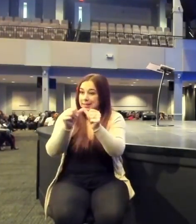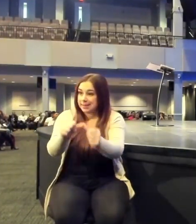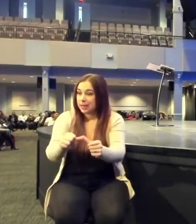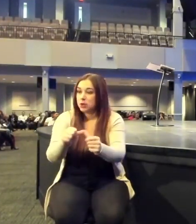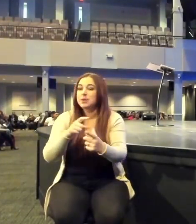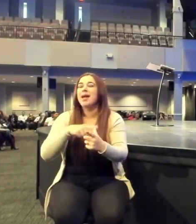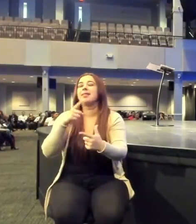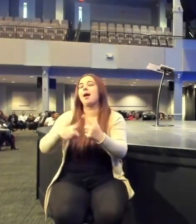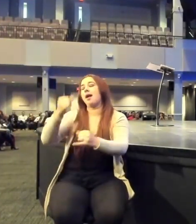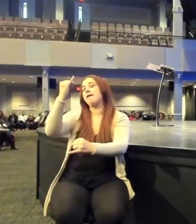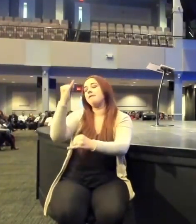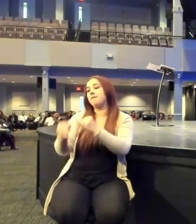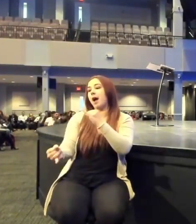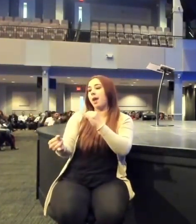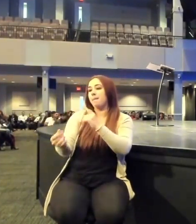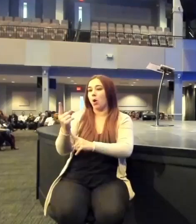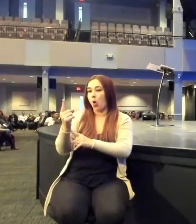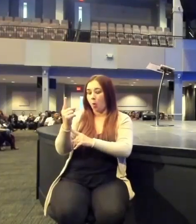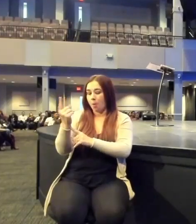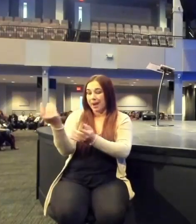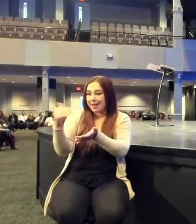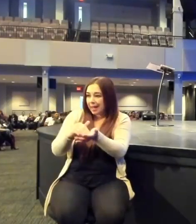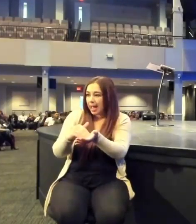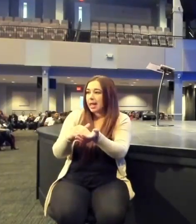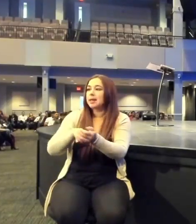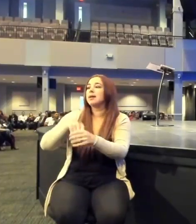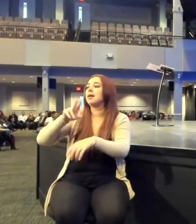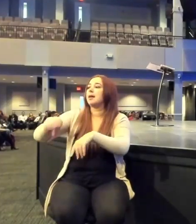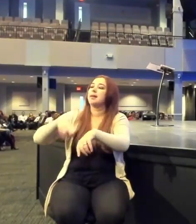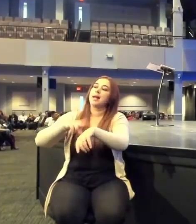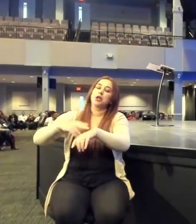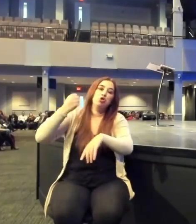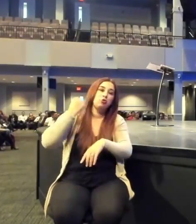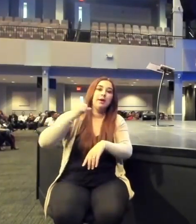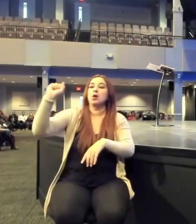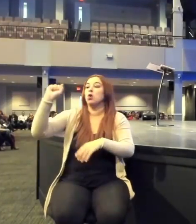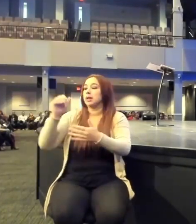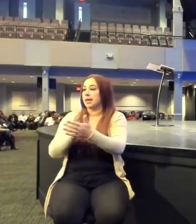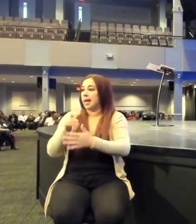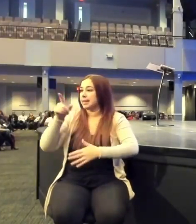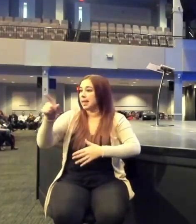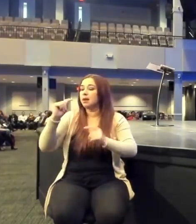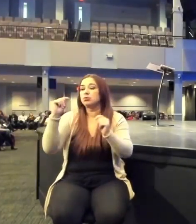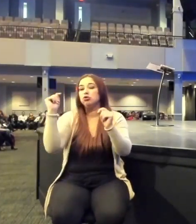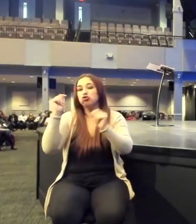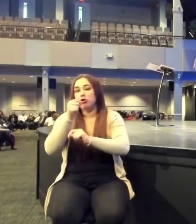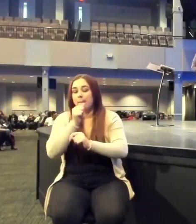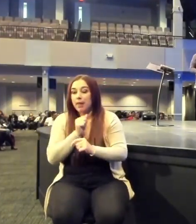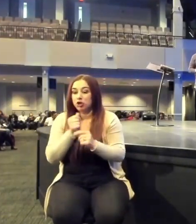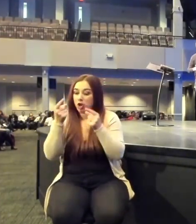Then a final moment when we have the nations revolting against him, tribulation happening, great war